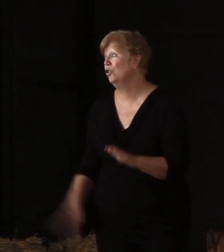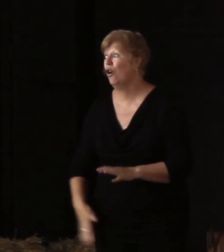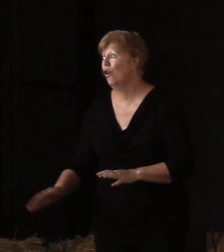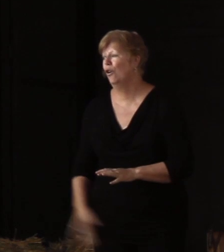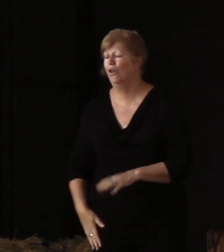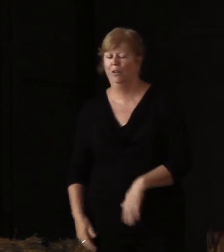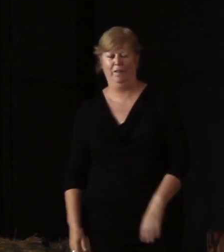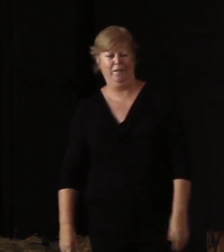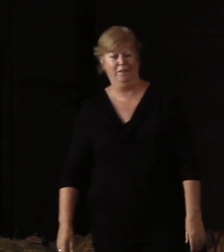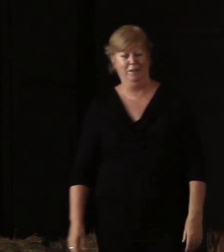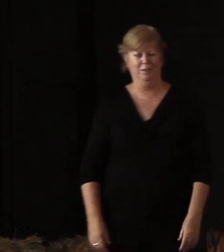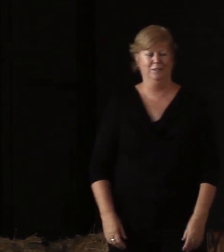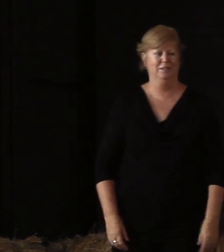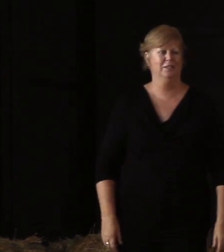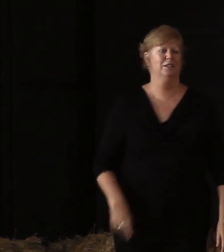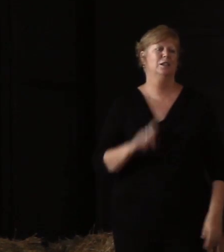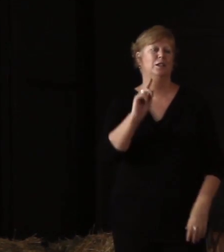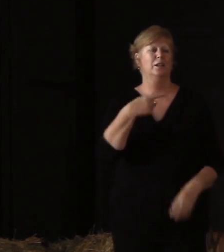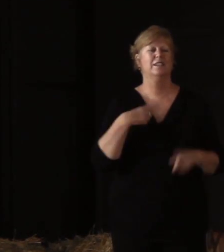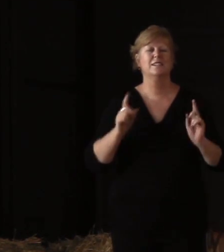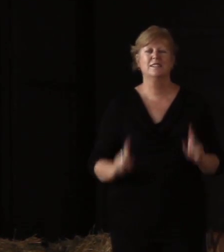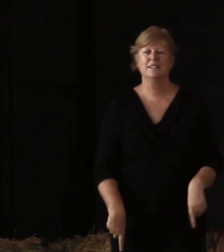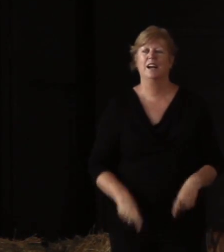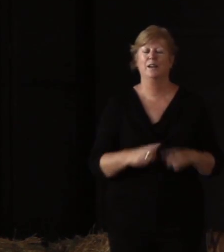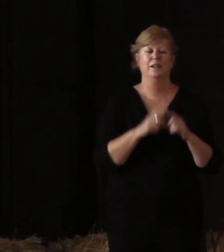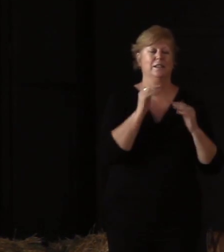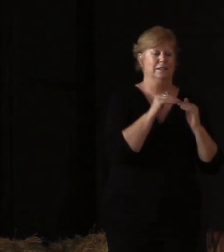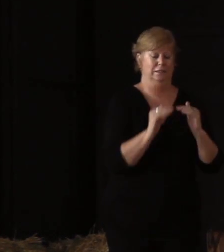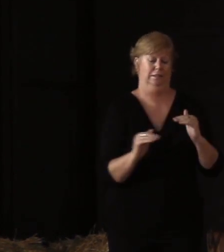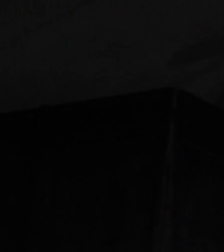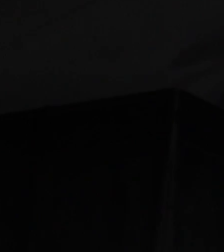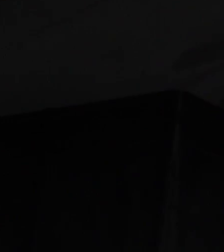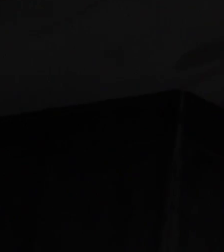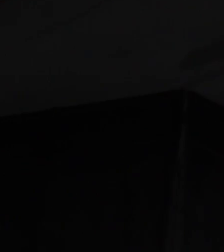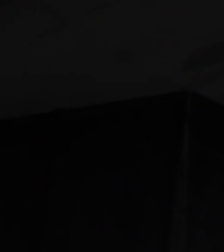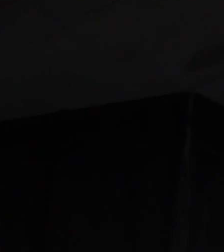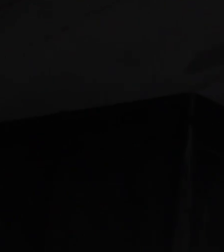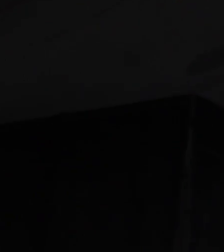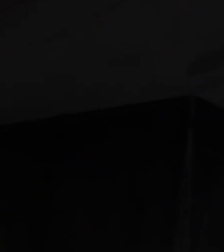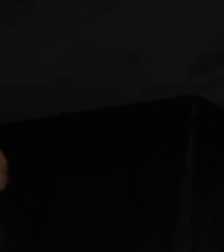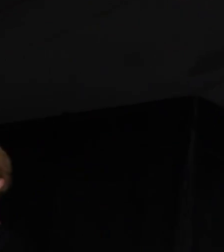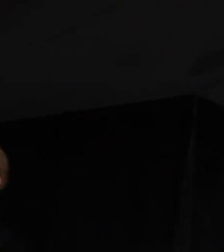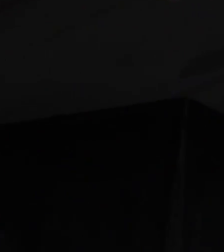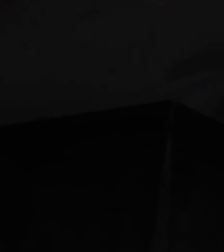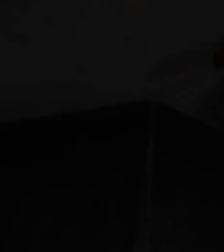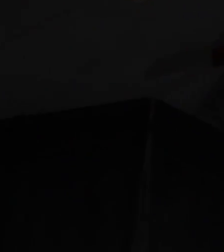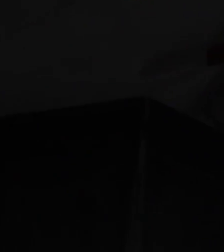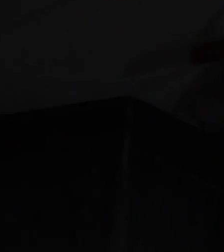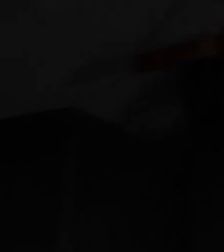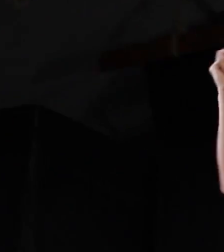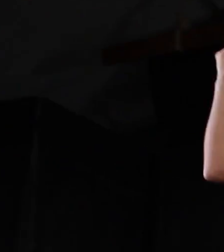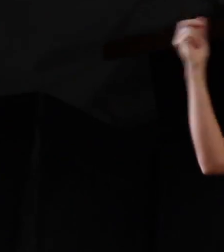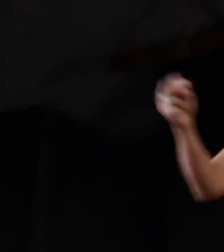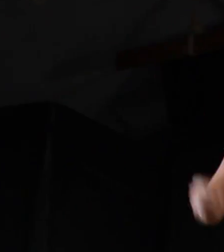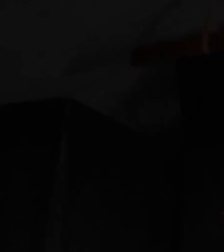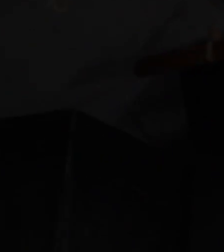dog. Now, what I discovered is that anger's a step up from devastation. Maybe I'm on my way back. You know, and he took it like a